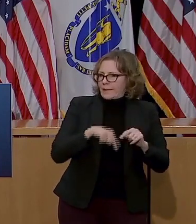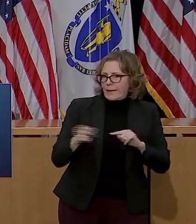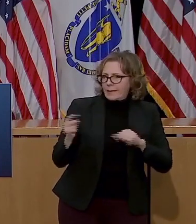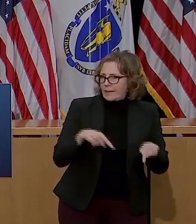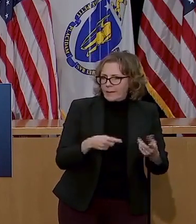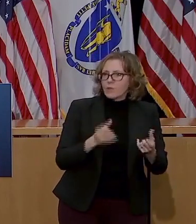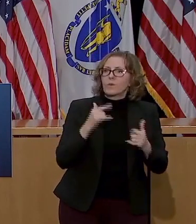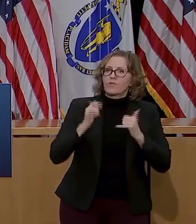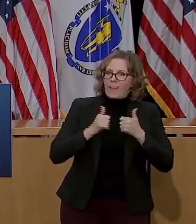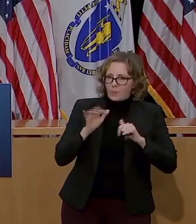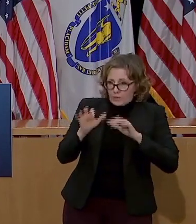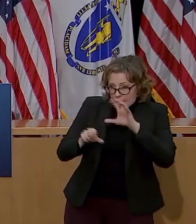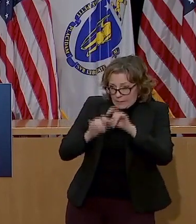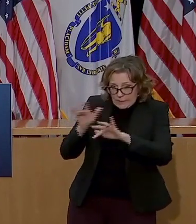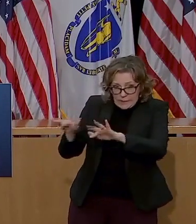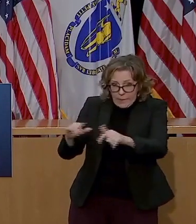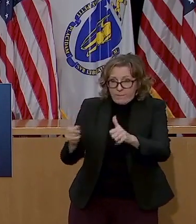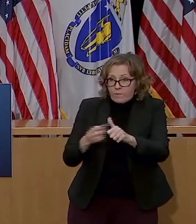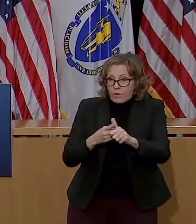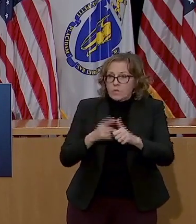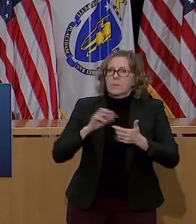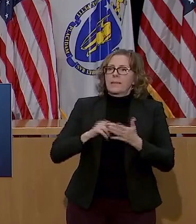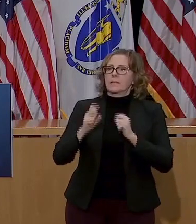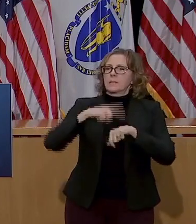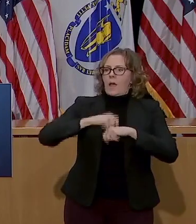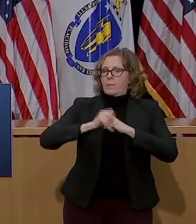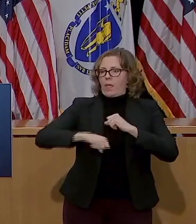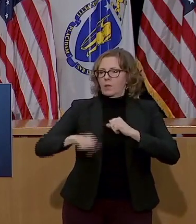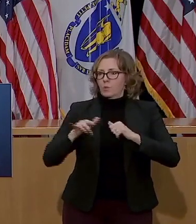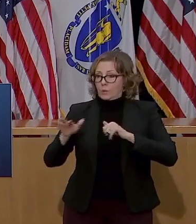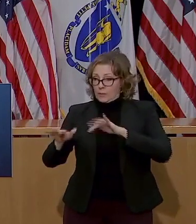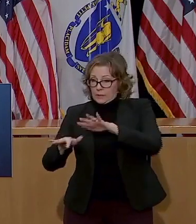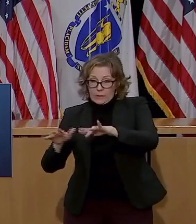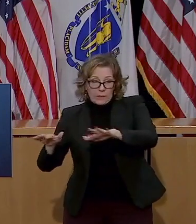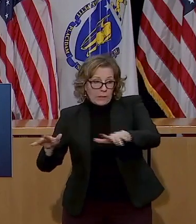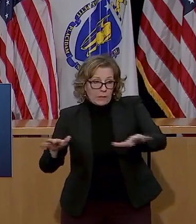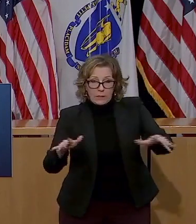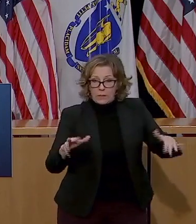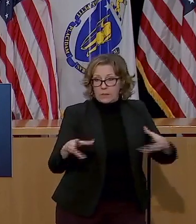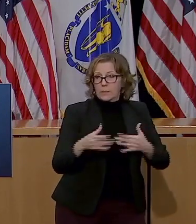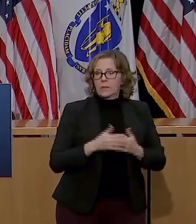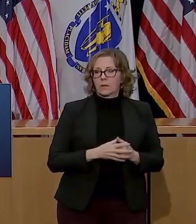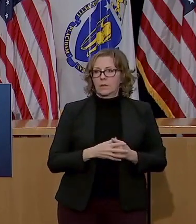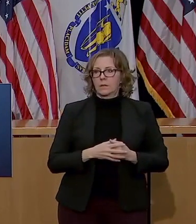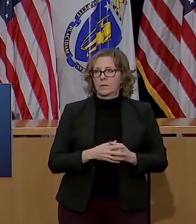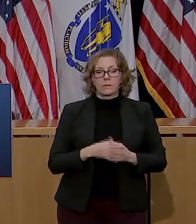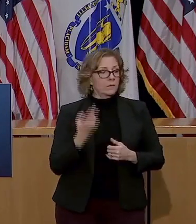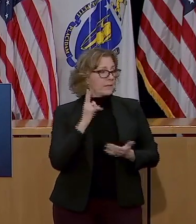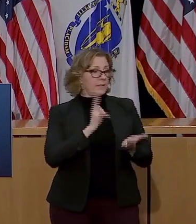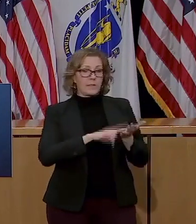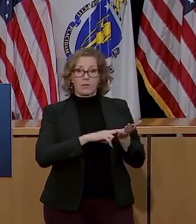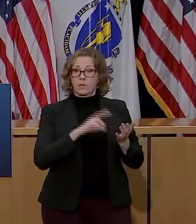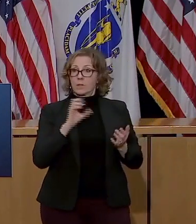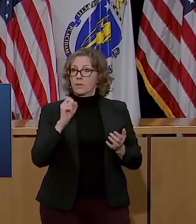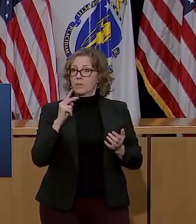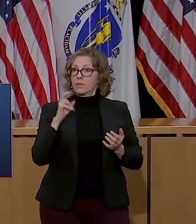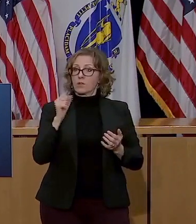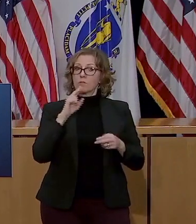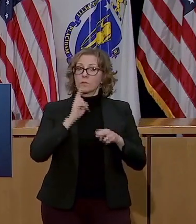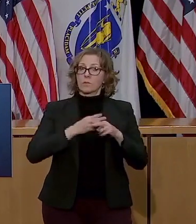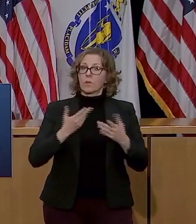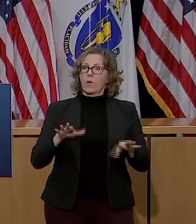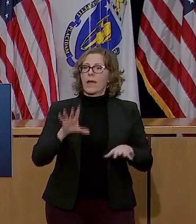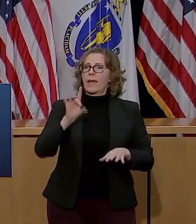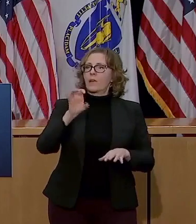do, you have to get to them. Secretary Sutters talked about the fact there's 850 locations involved in